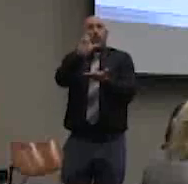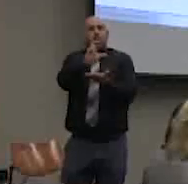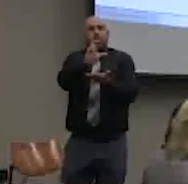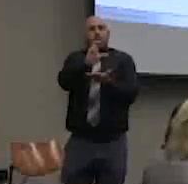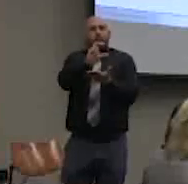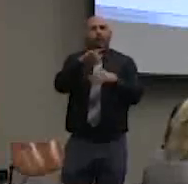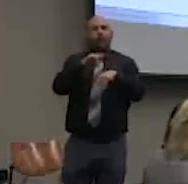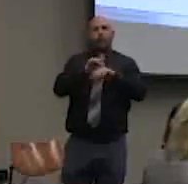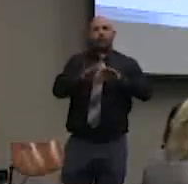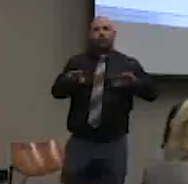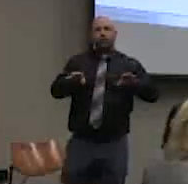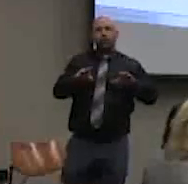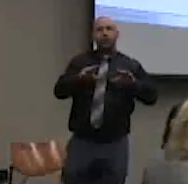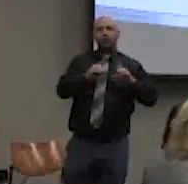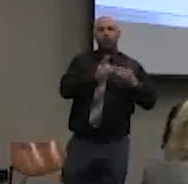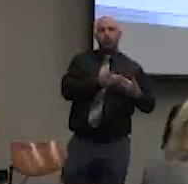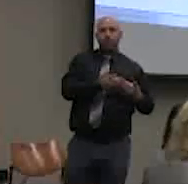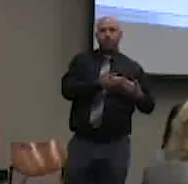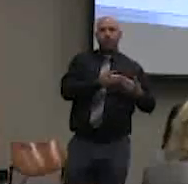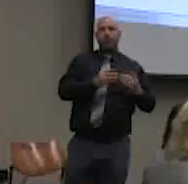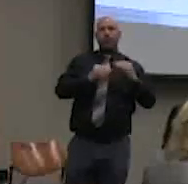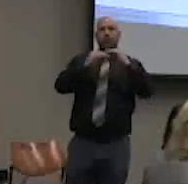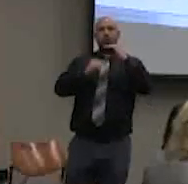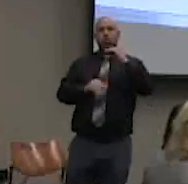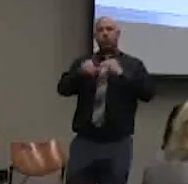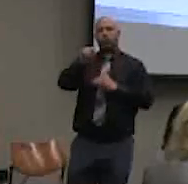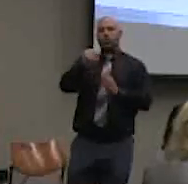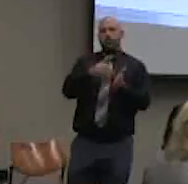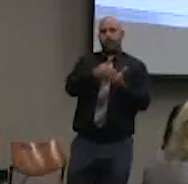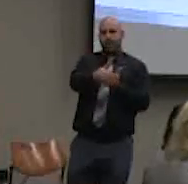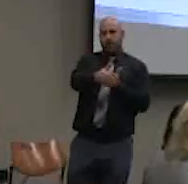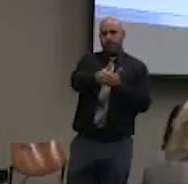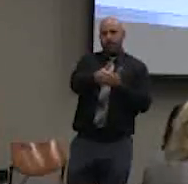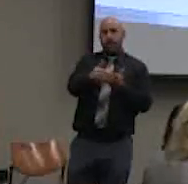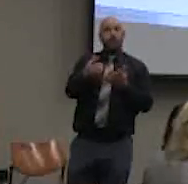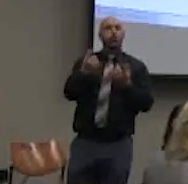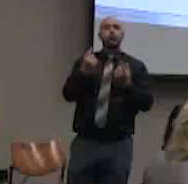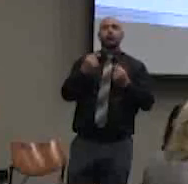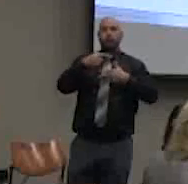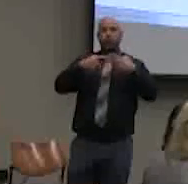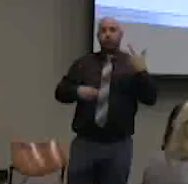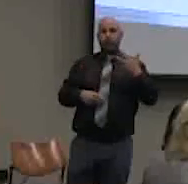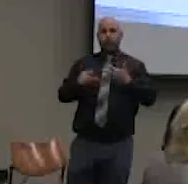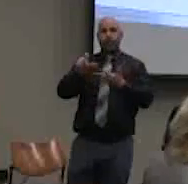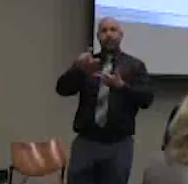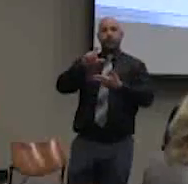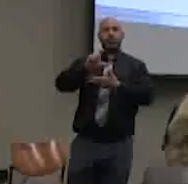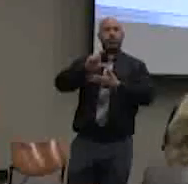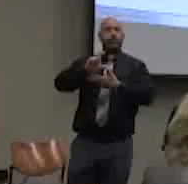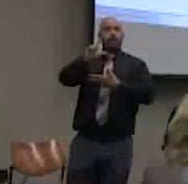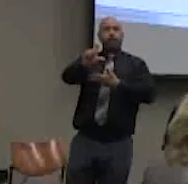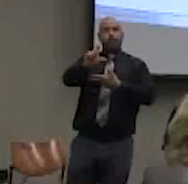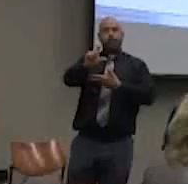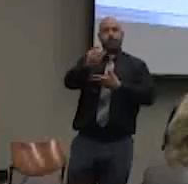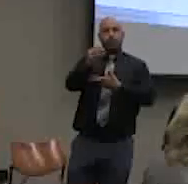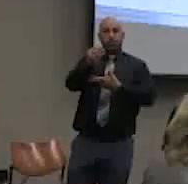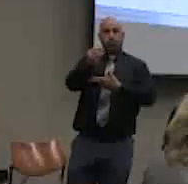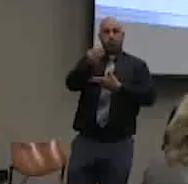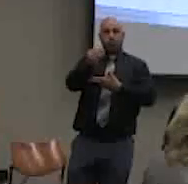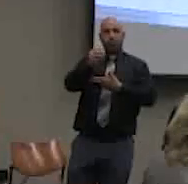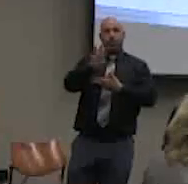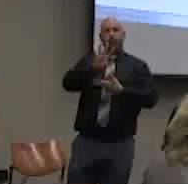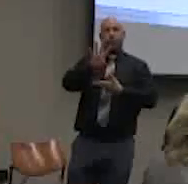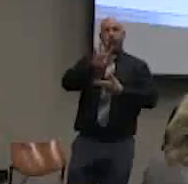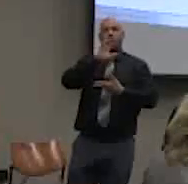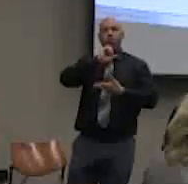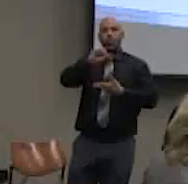decade. It was a little under $20 million. It funded three things. First, it funded a set of four-year-old seats that we were going